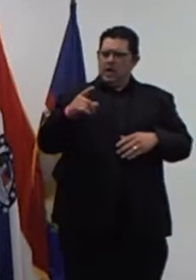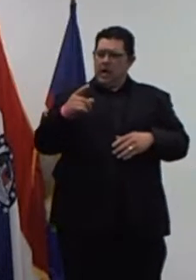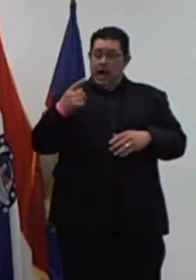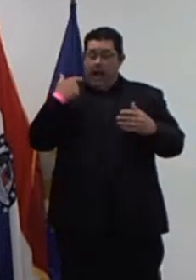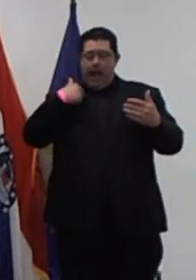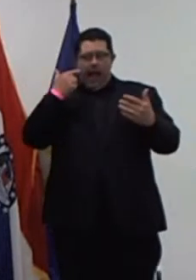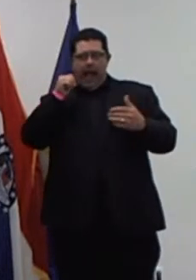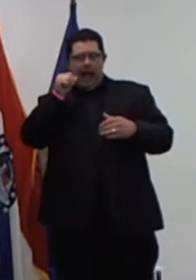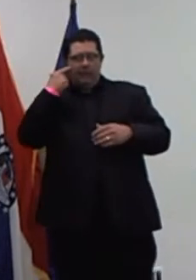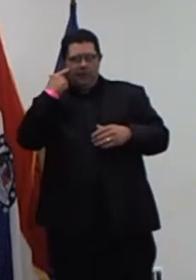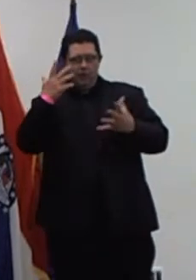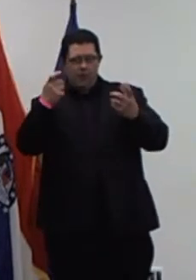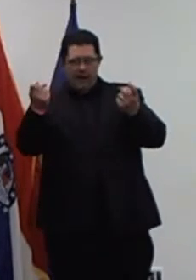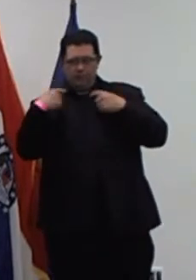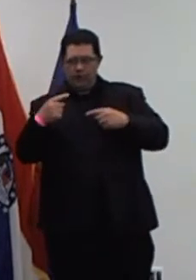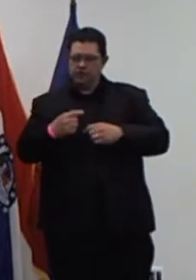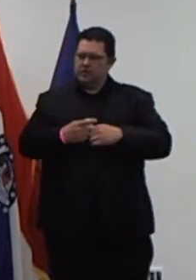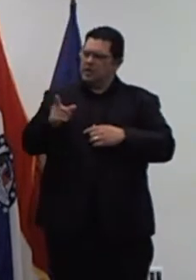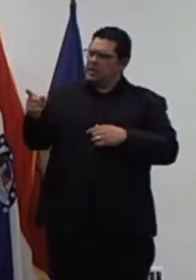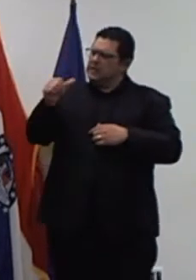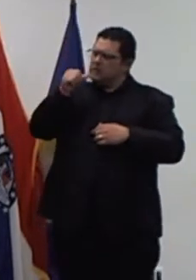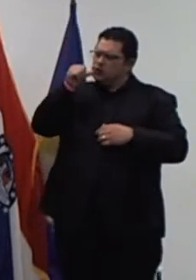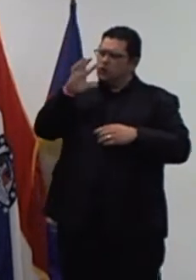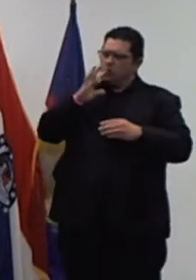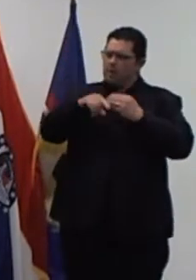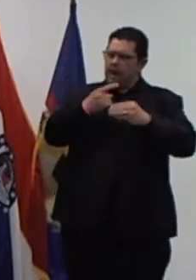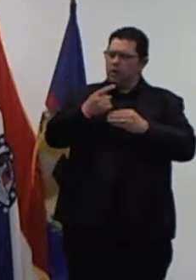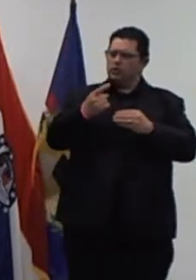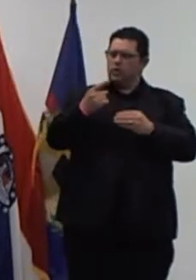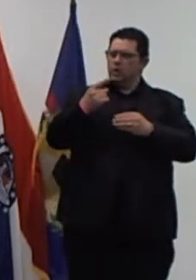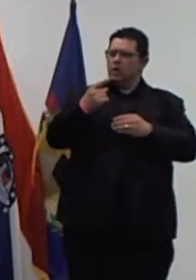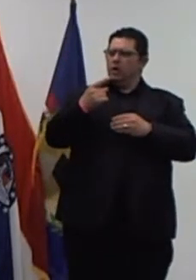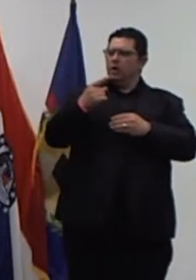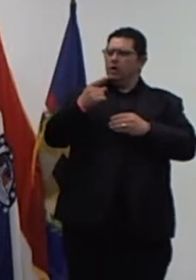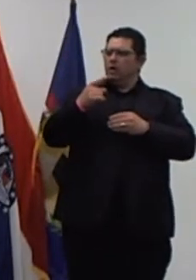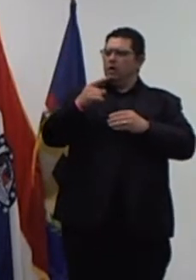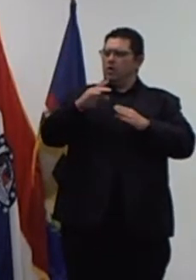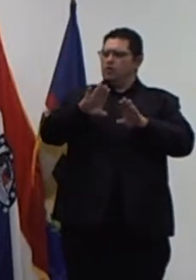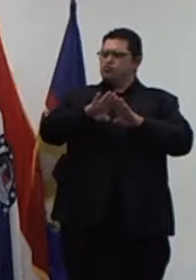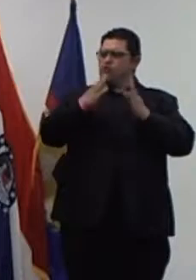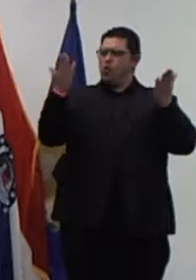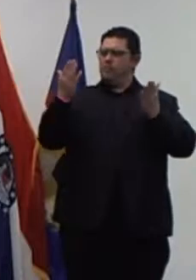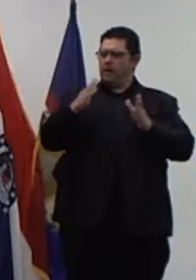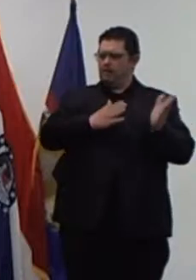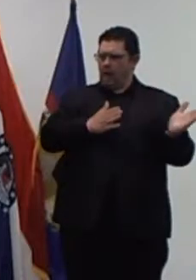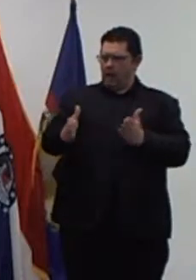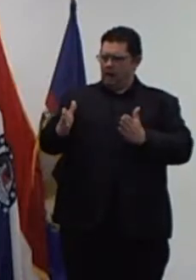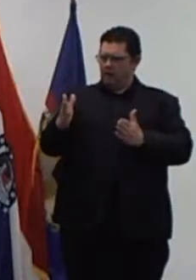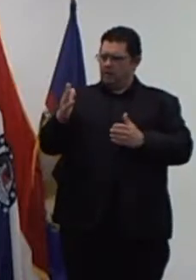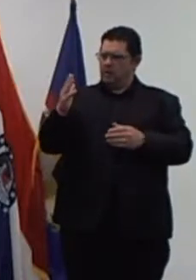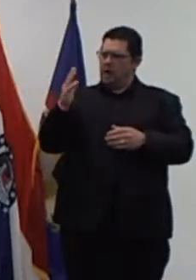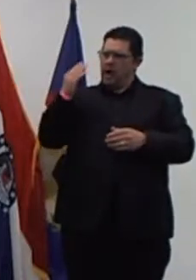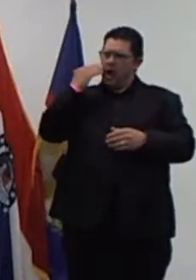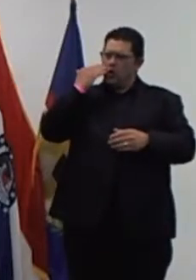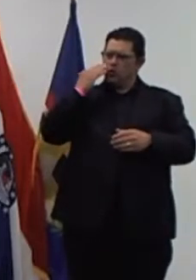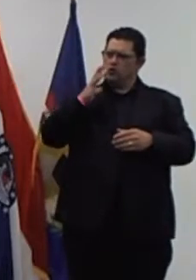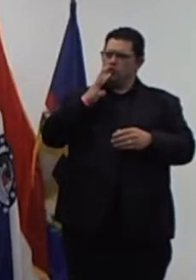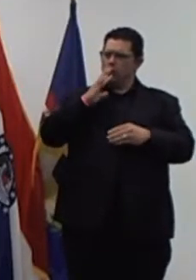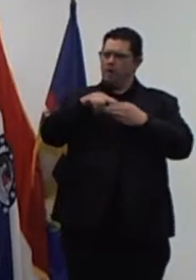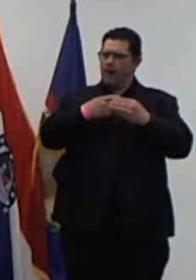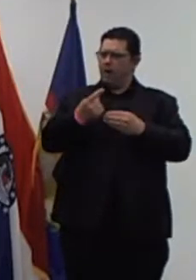of the recovery and the reopening plan. Just want to get your specifics on St. Louis County. I know you spoke to trying to